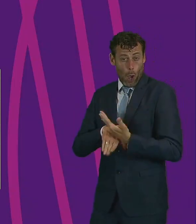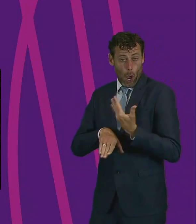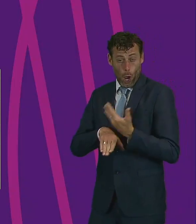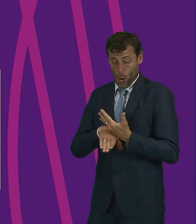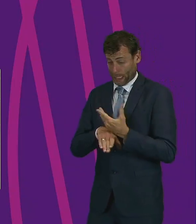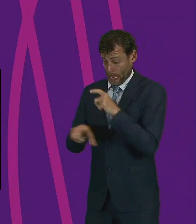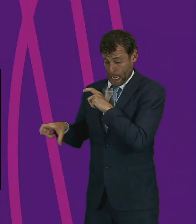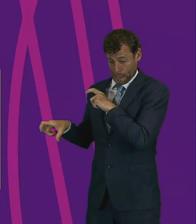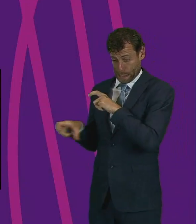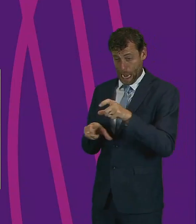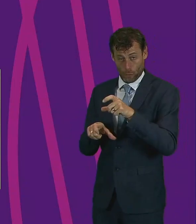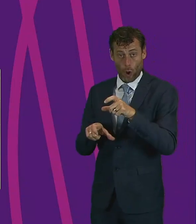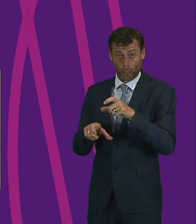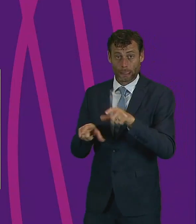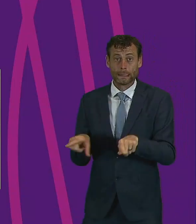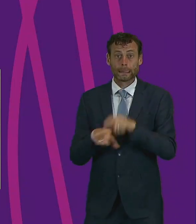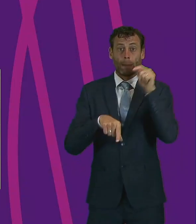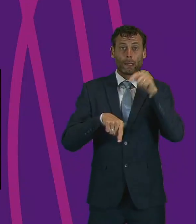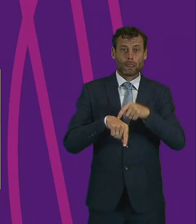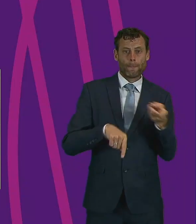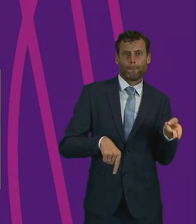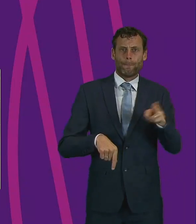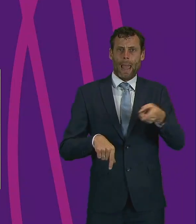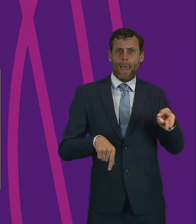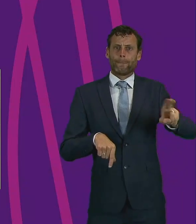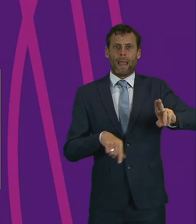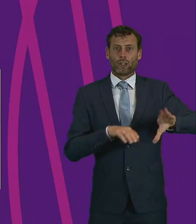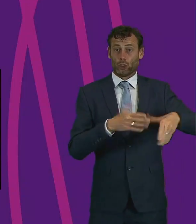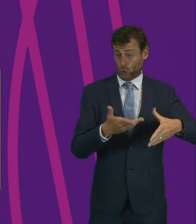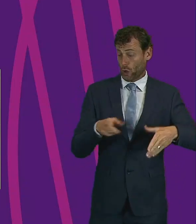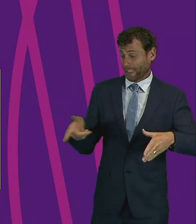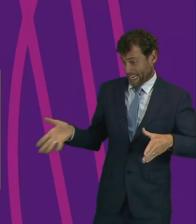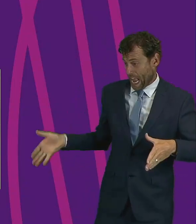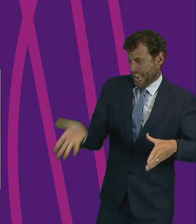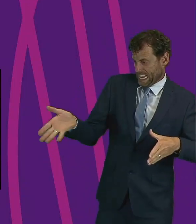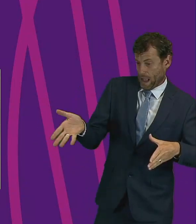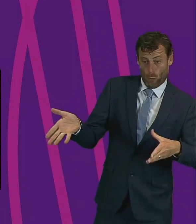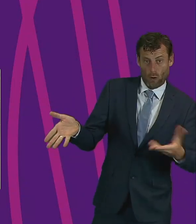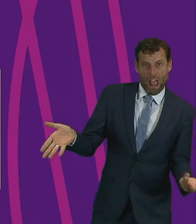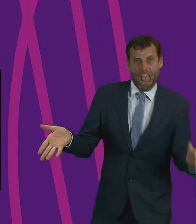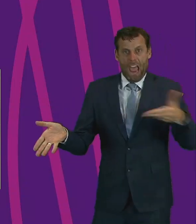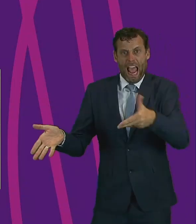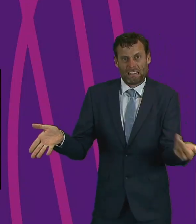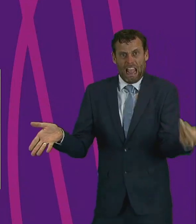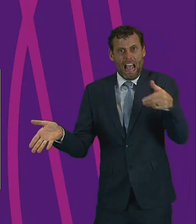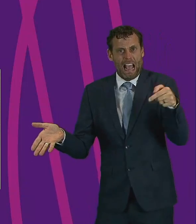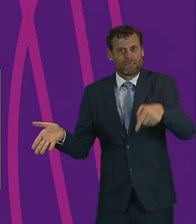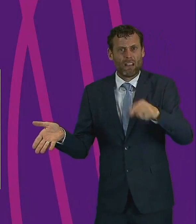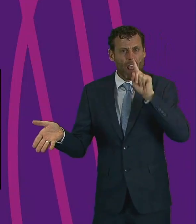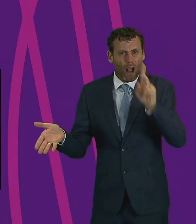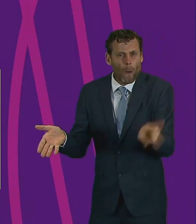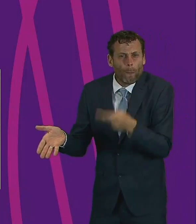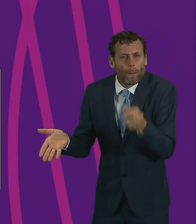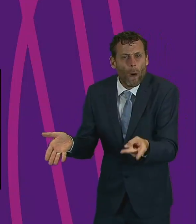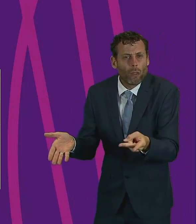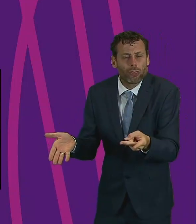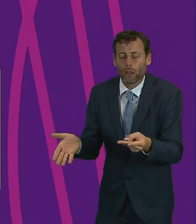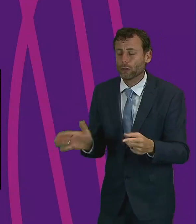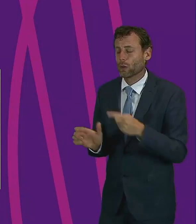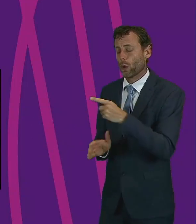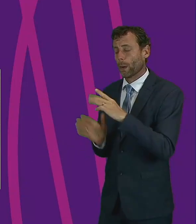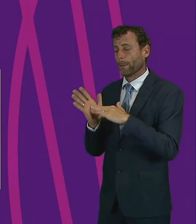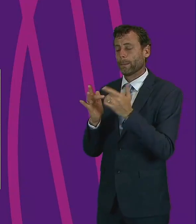Monday, keep up that pace, continue to do what they're doing and add in all these extra things. So Ms Lennon is absolutely correct when she